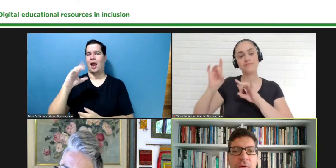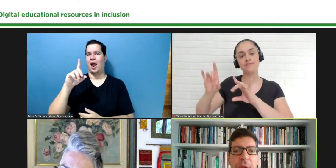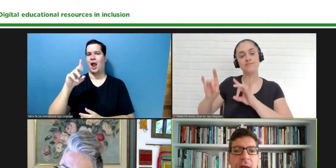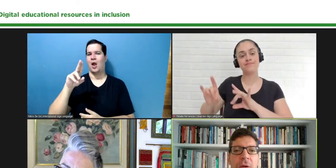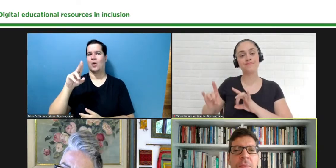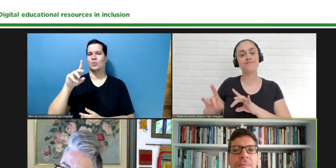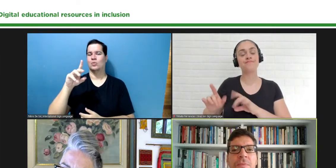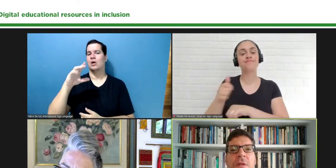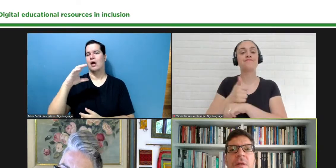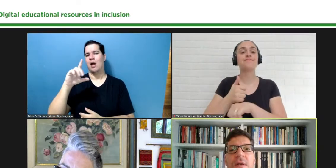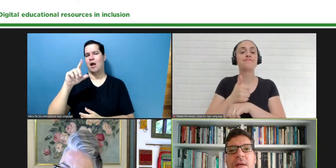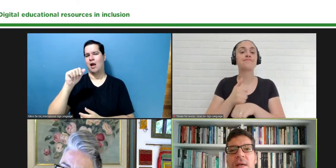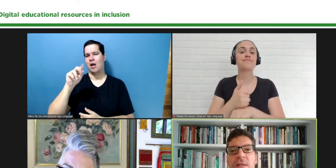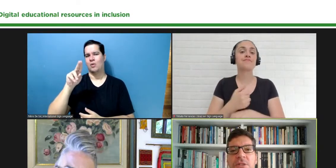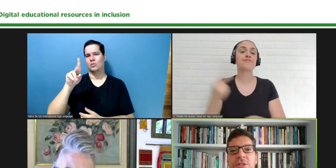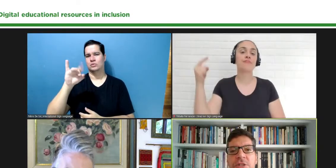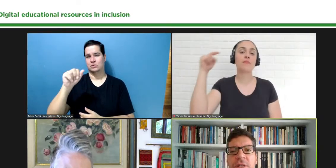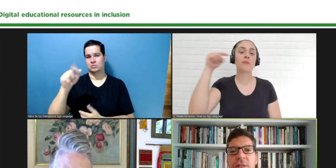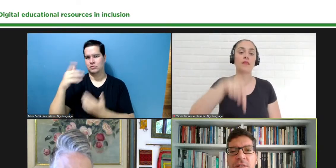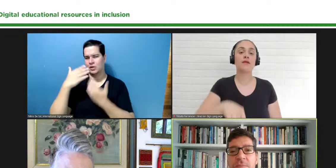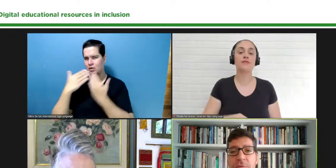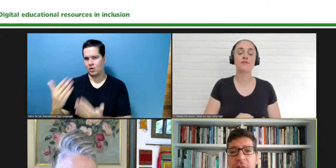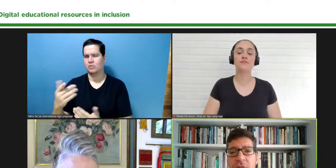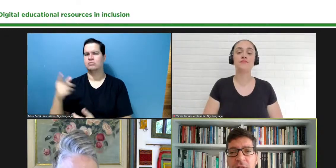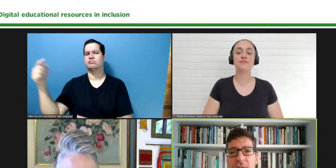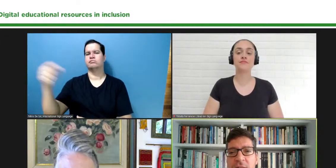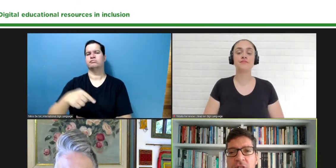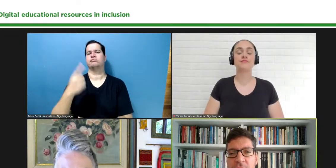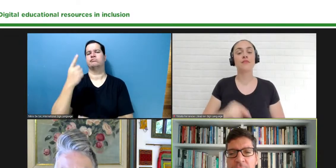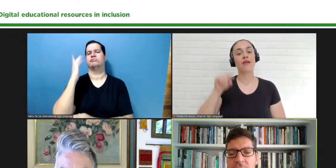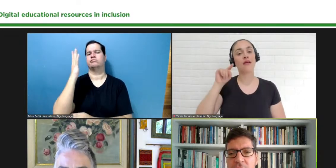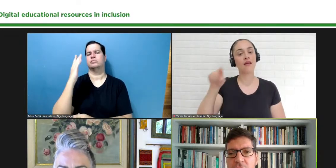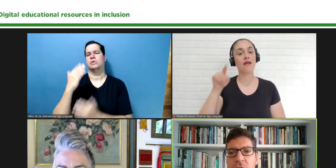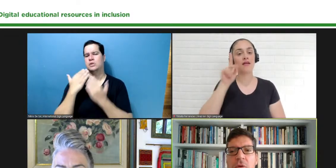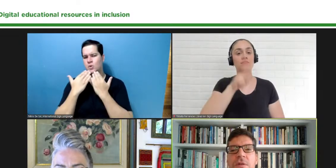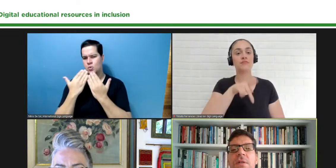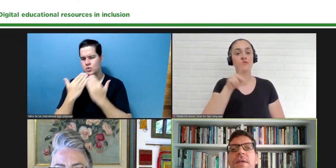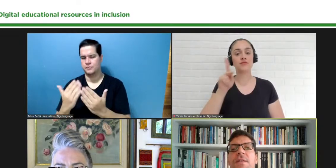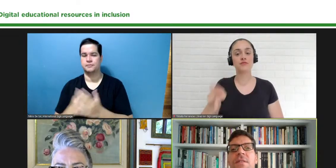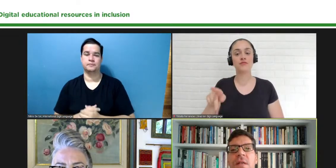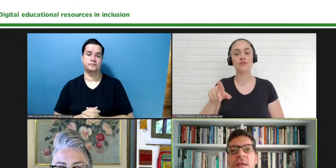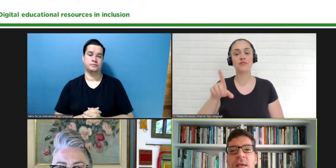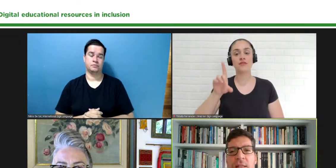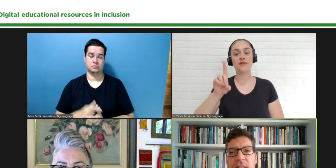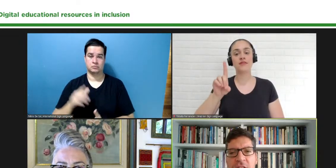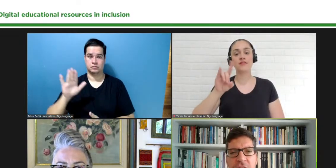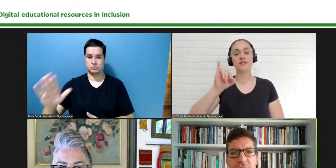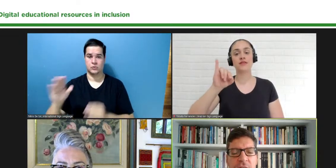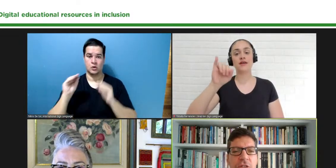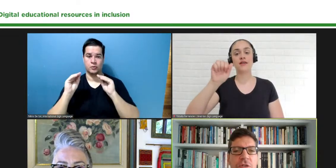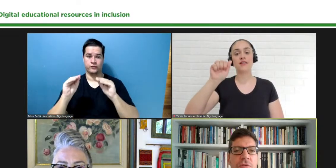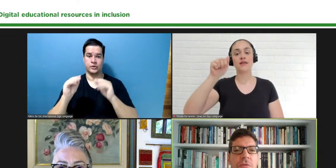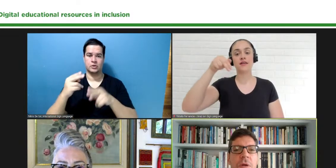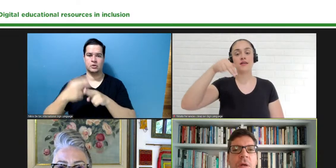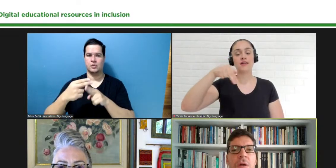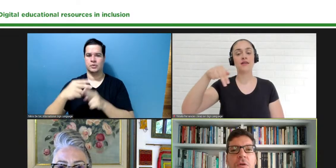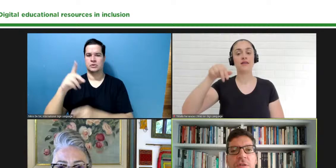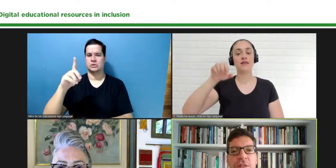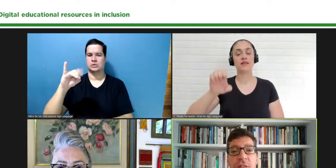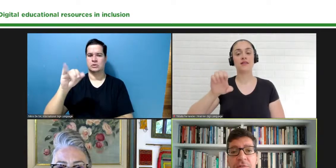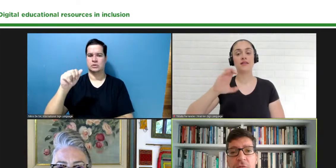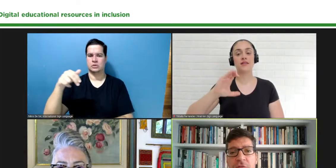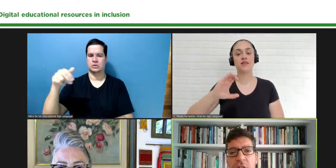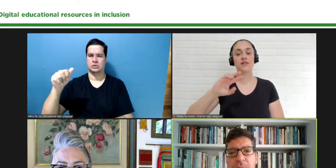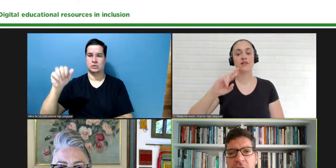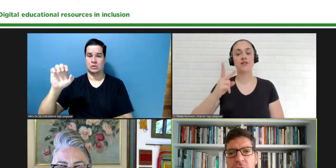of our panel, she's Professor Diane Chambers, who coordinates and teaches into